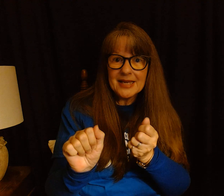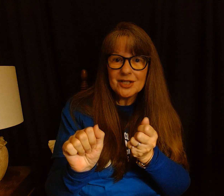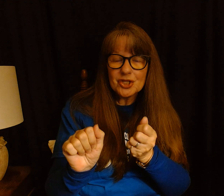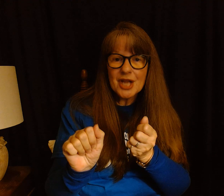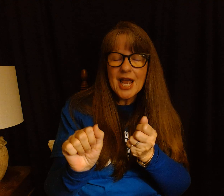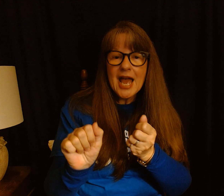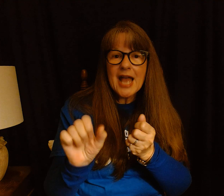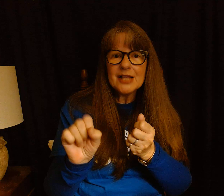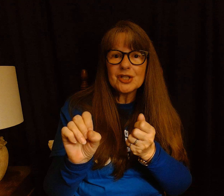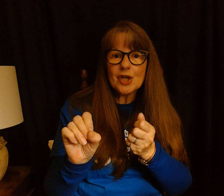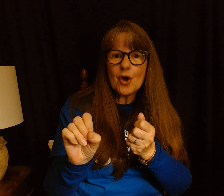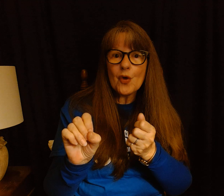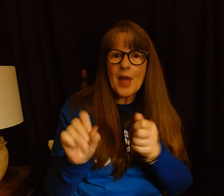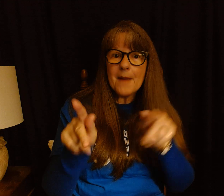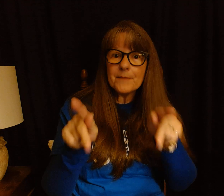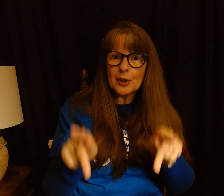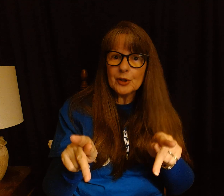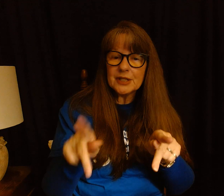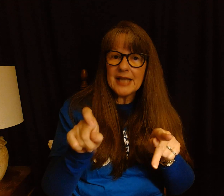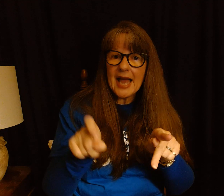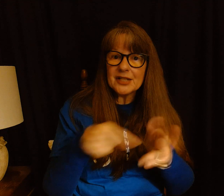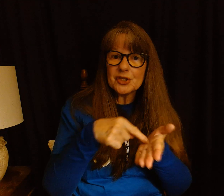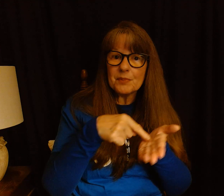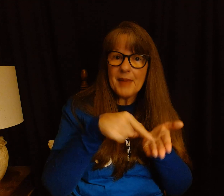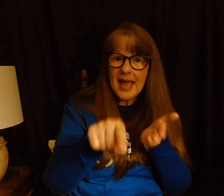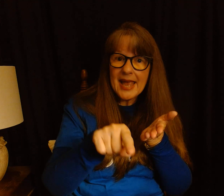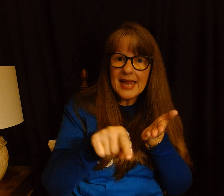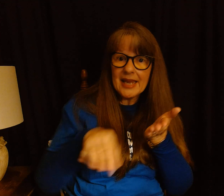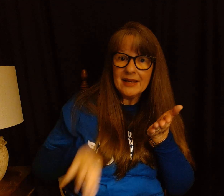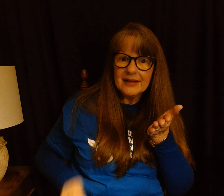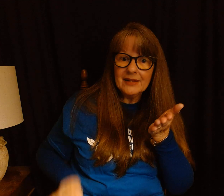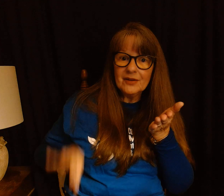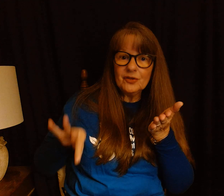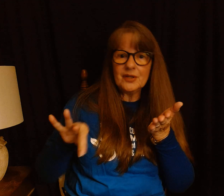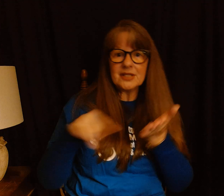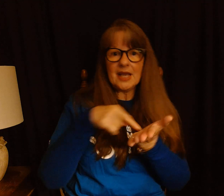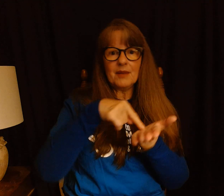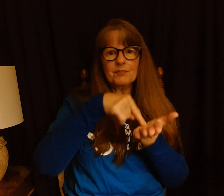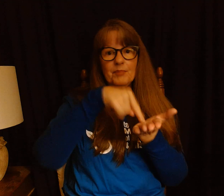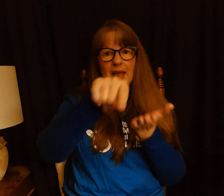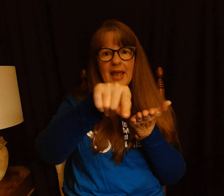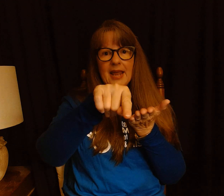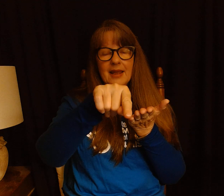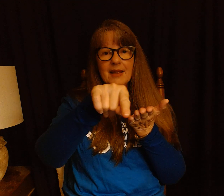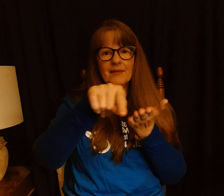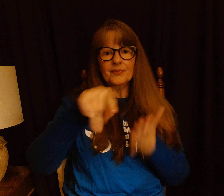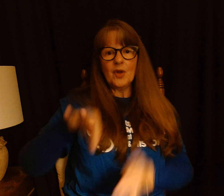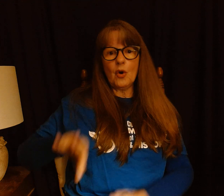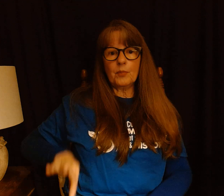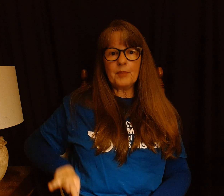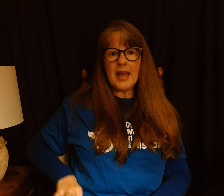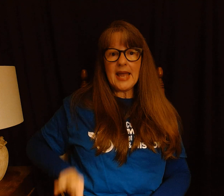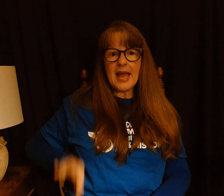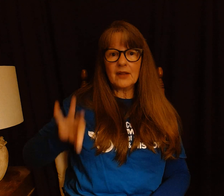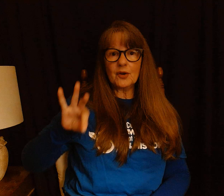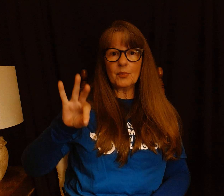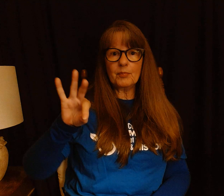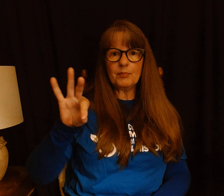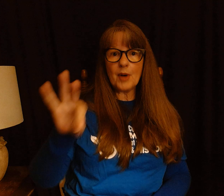damaged. And so that person has to pay. You could say pay or pay out of their